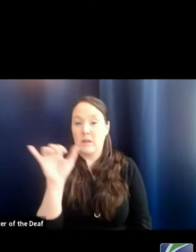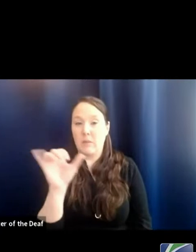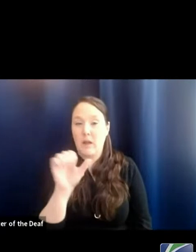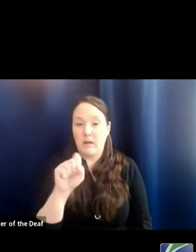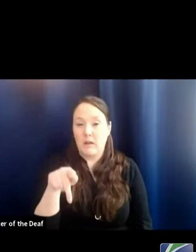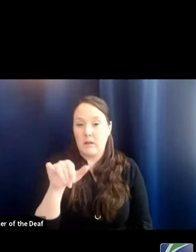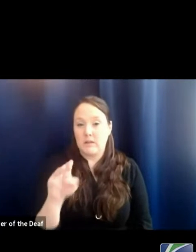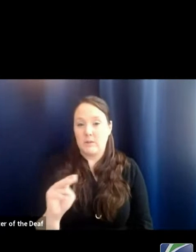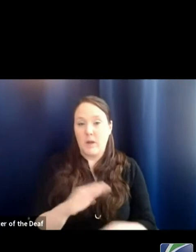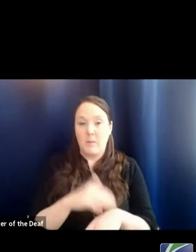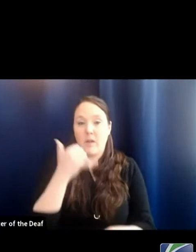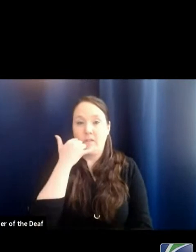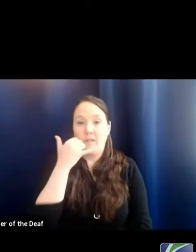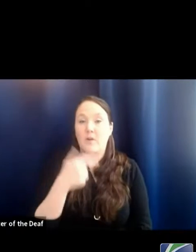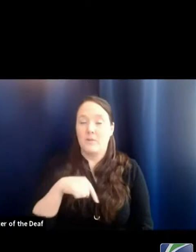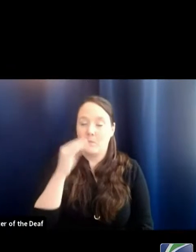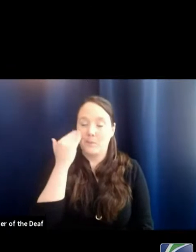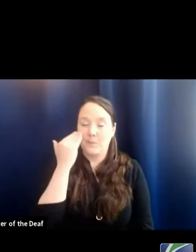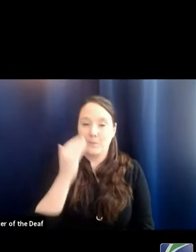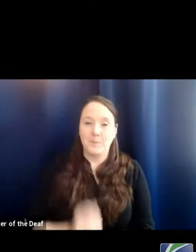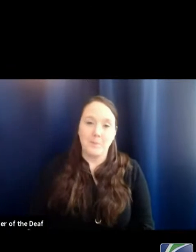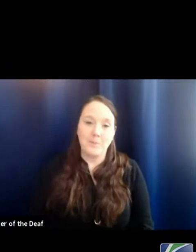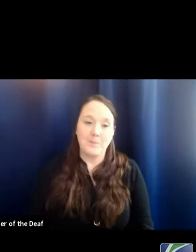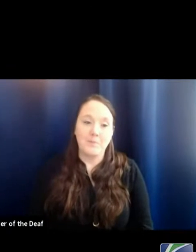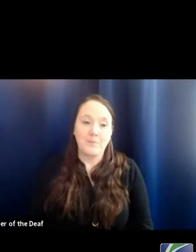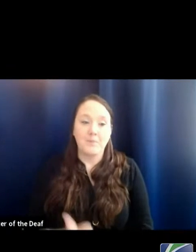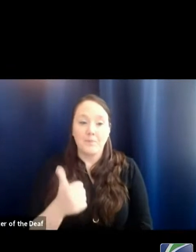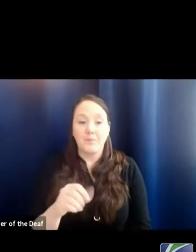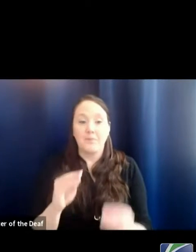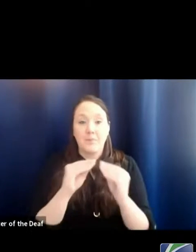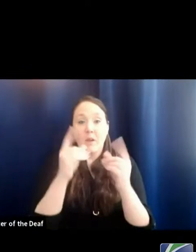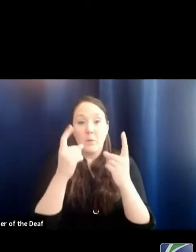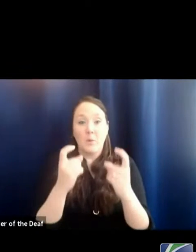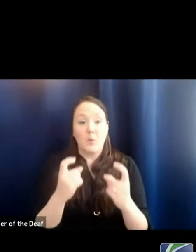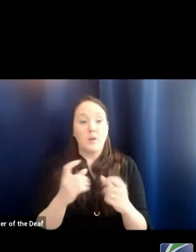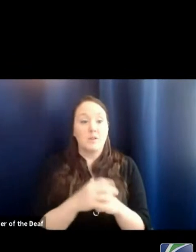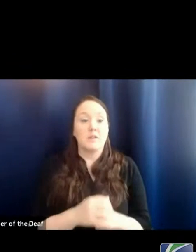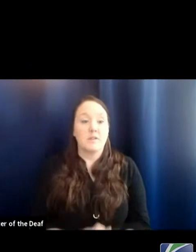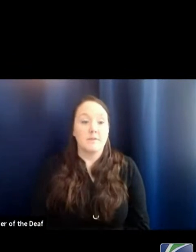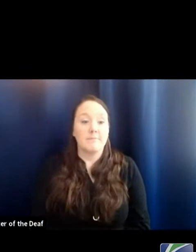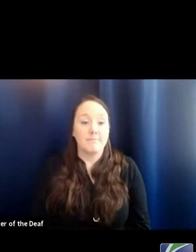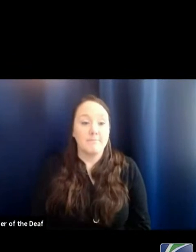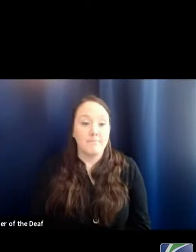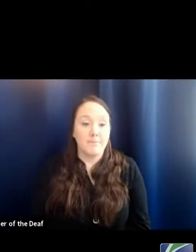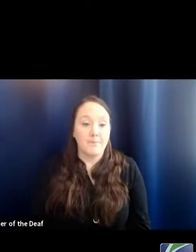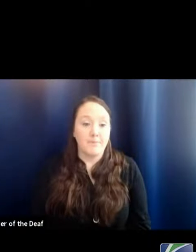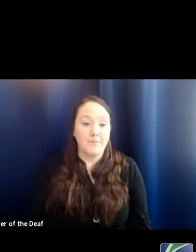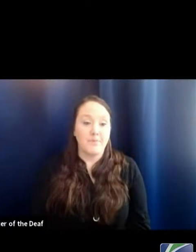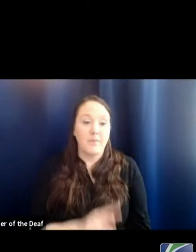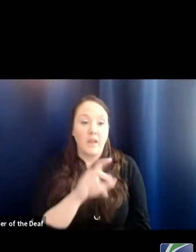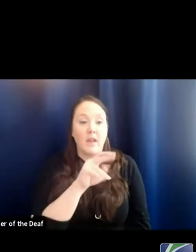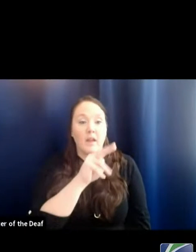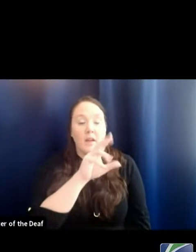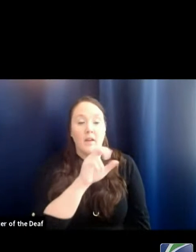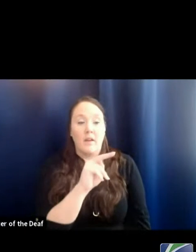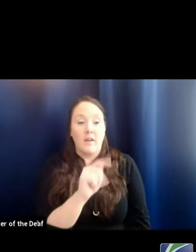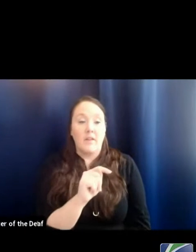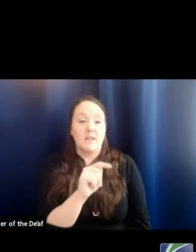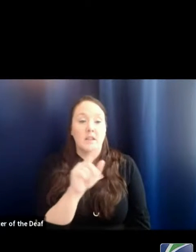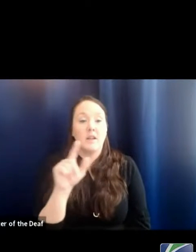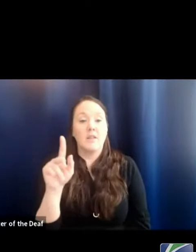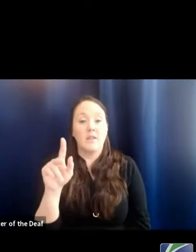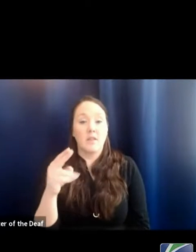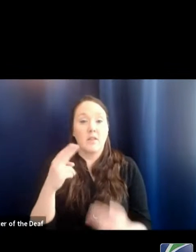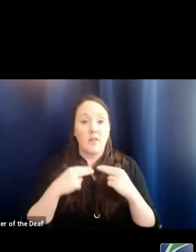aware of that. Thank you. All right, any further questions? From Vincent with Knox News, is the health